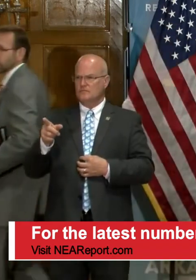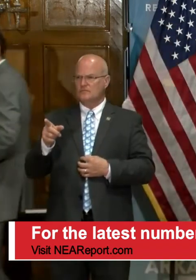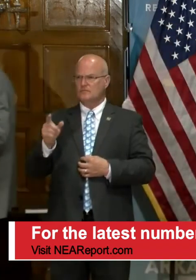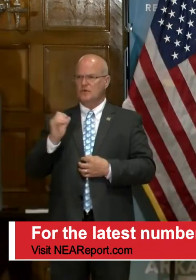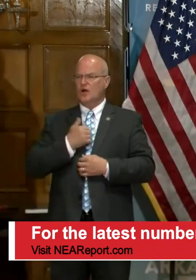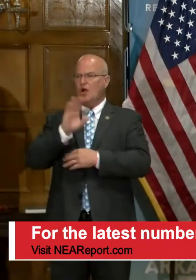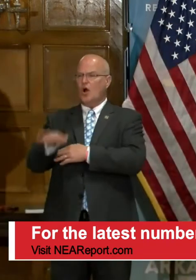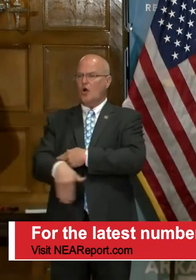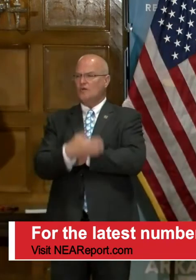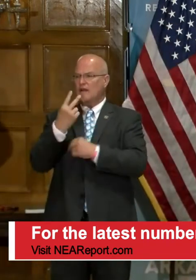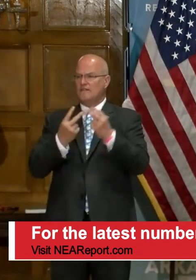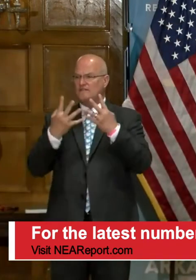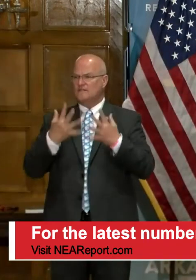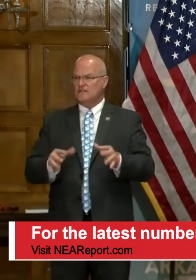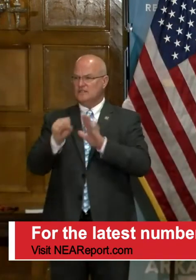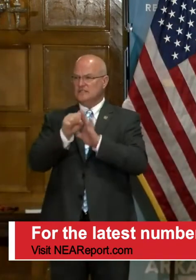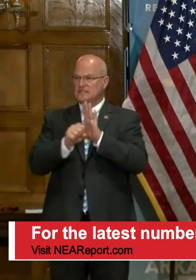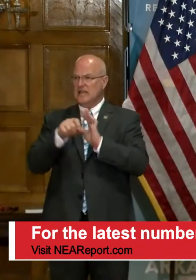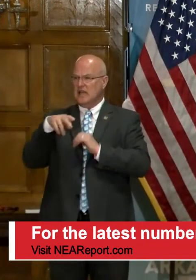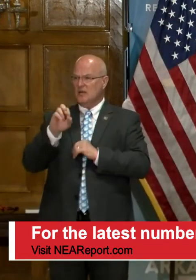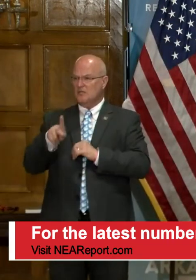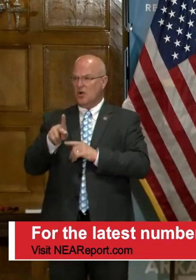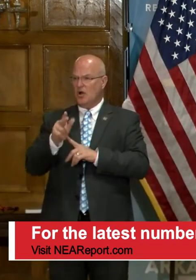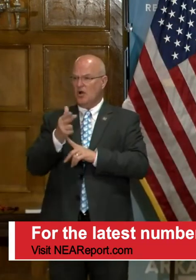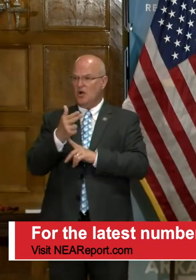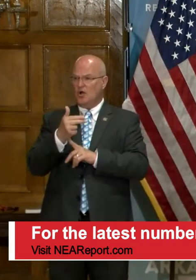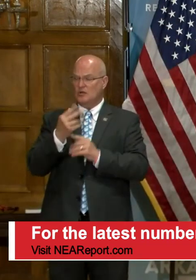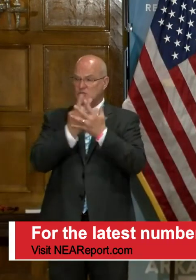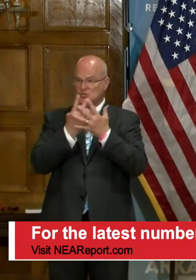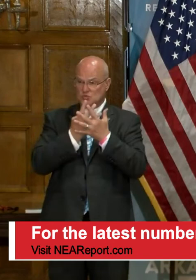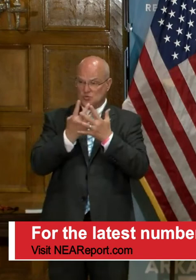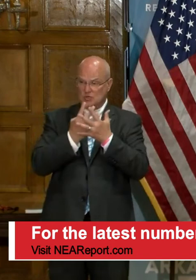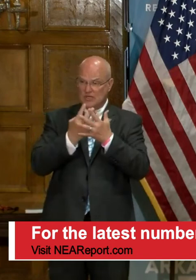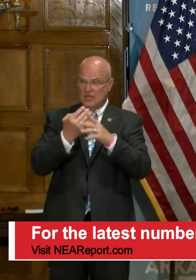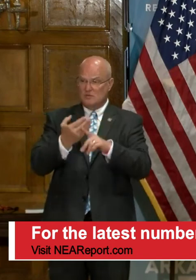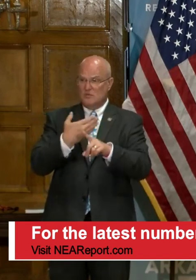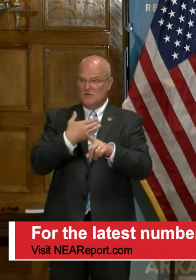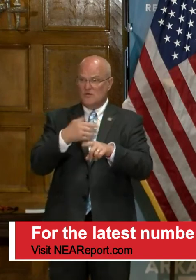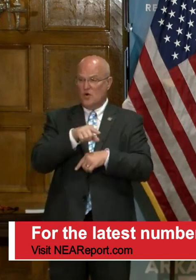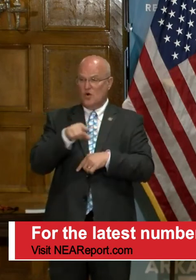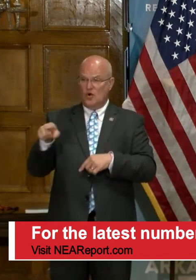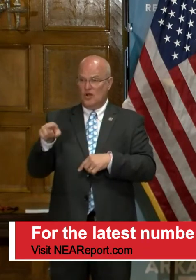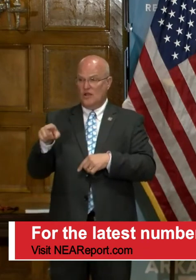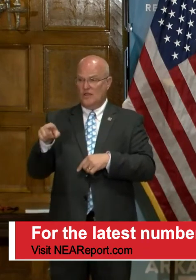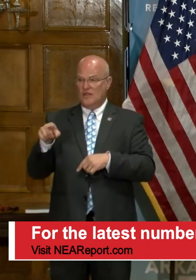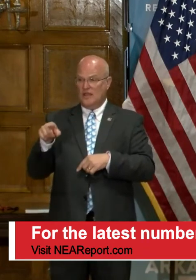Are overnight visitors at State Park Lodging going to be screened before they